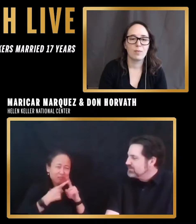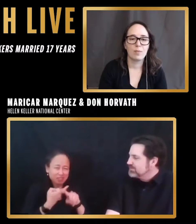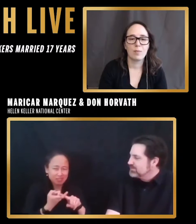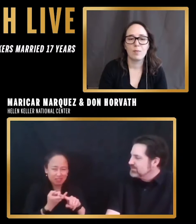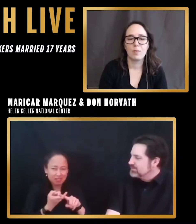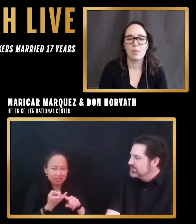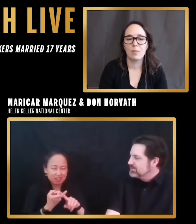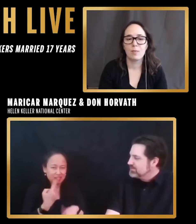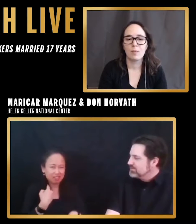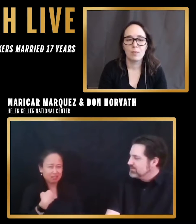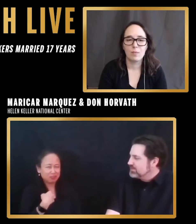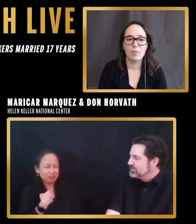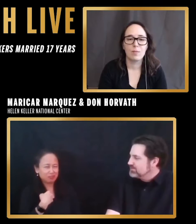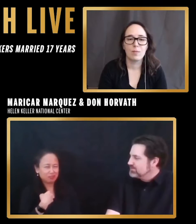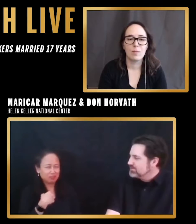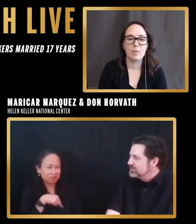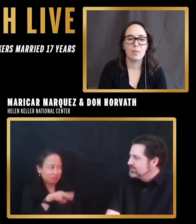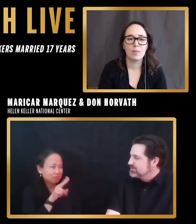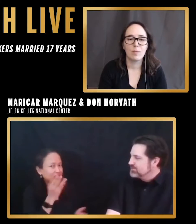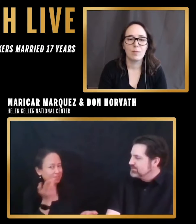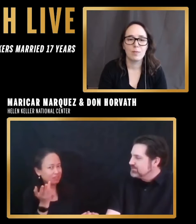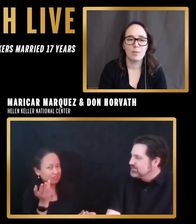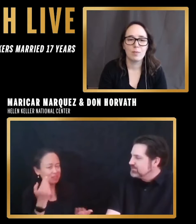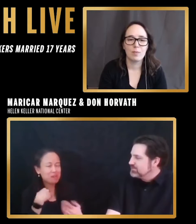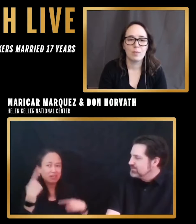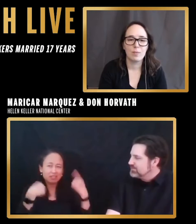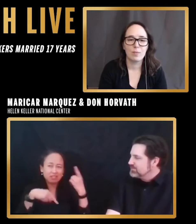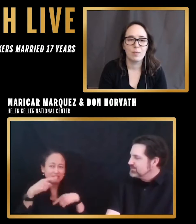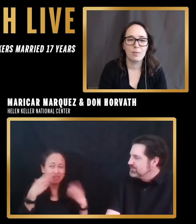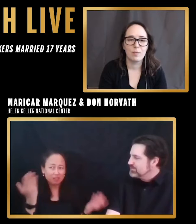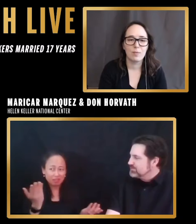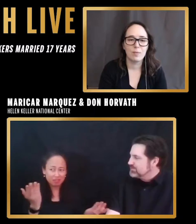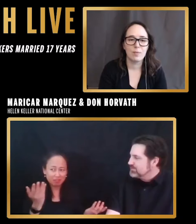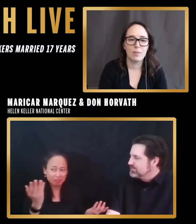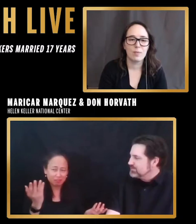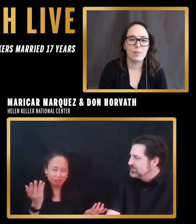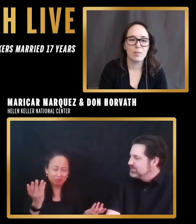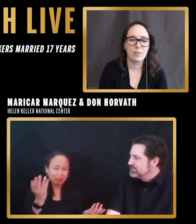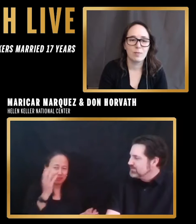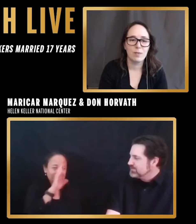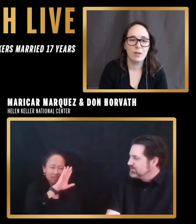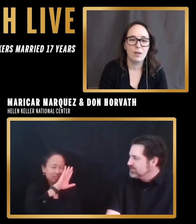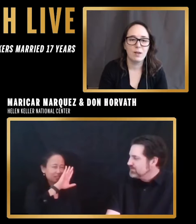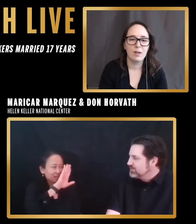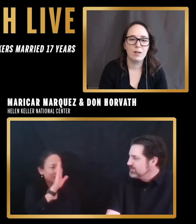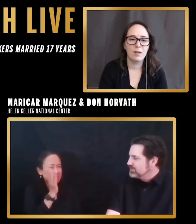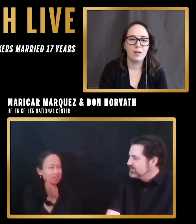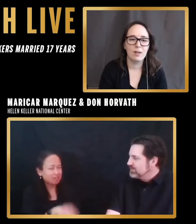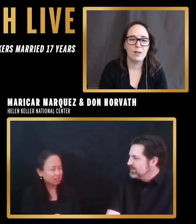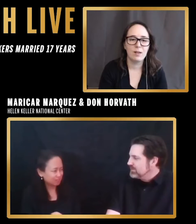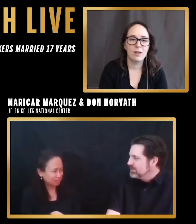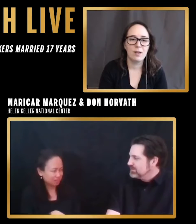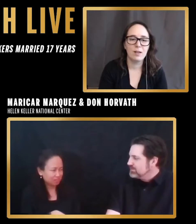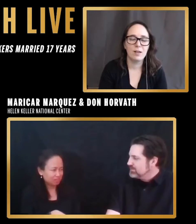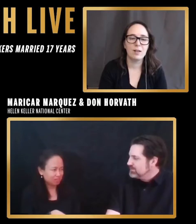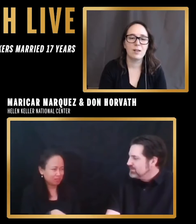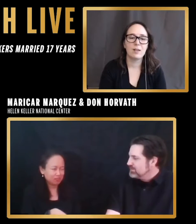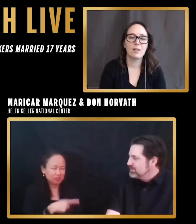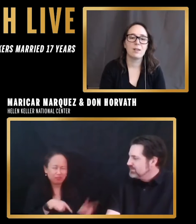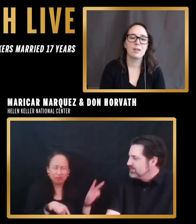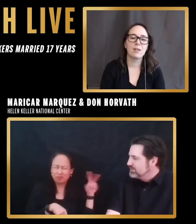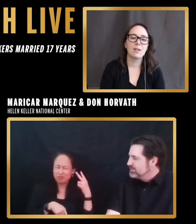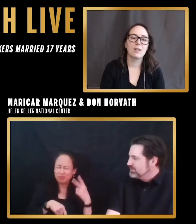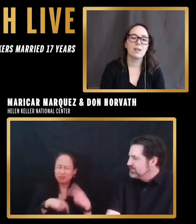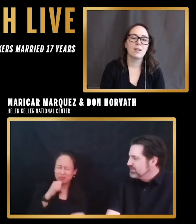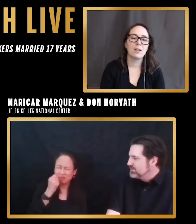are we more than friends, or can we be more than friends? And so, I knew his signing wasn't that